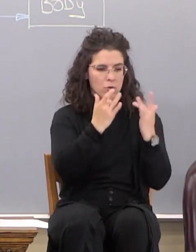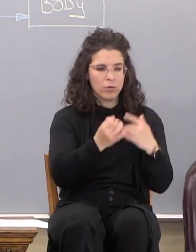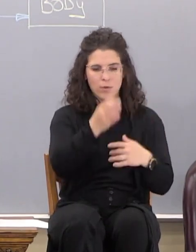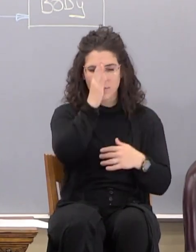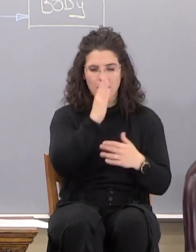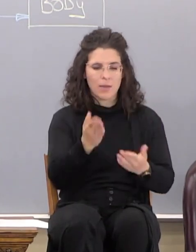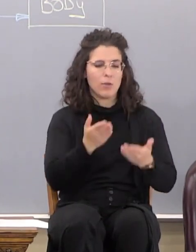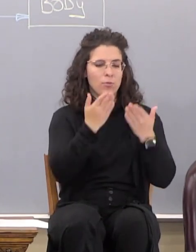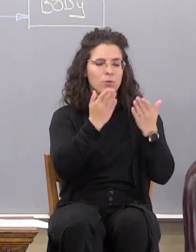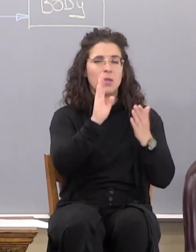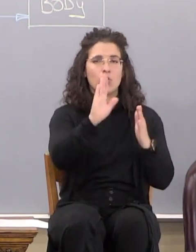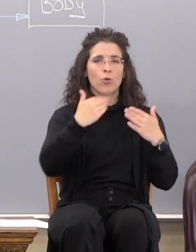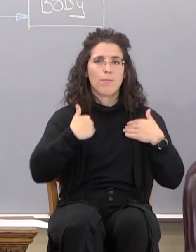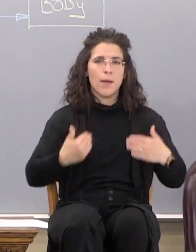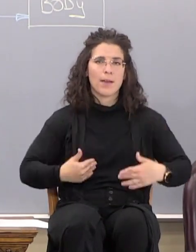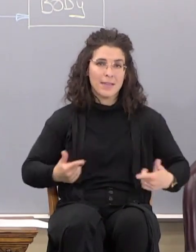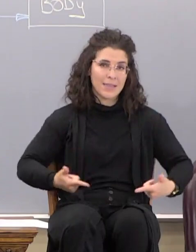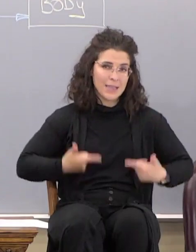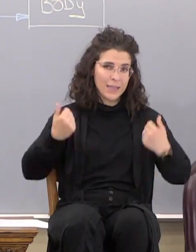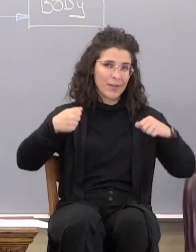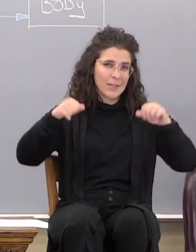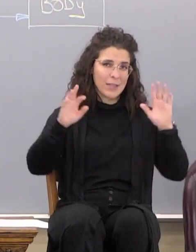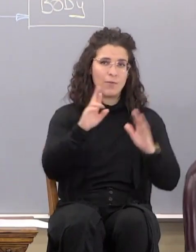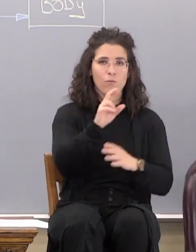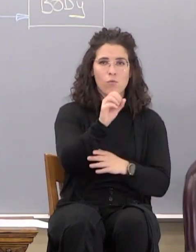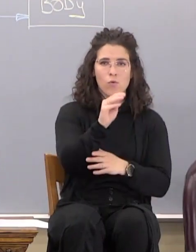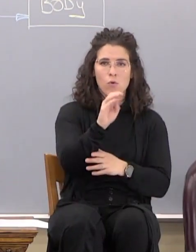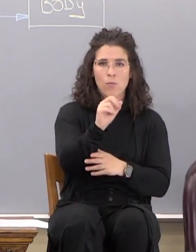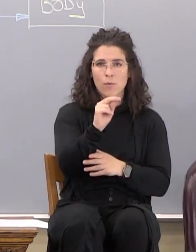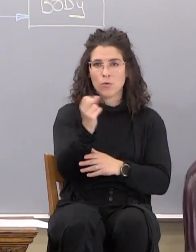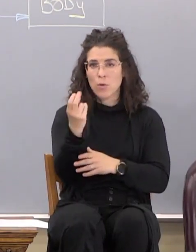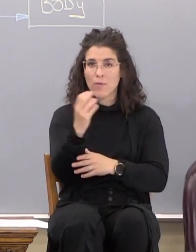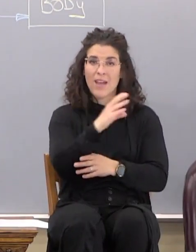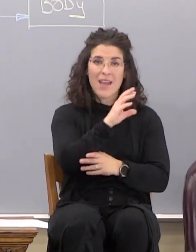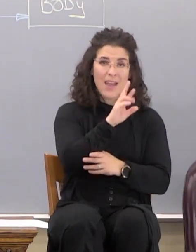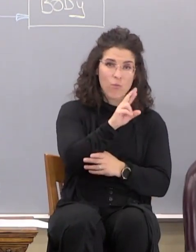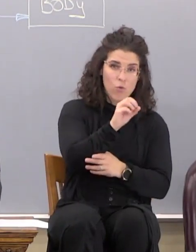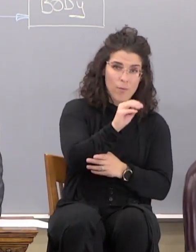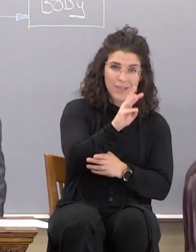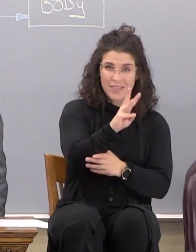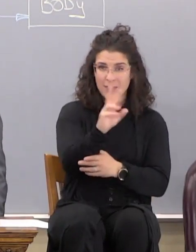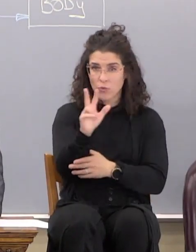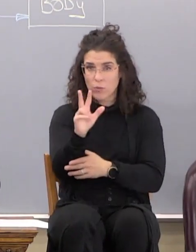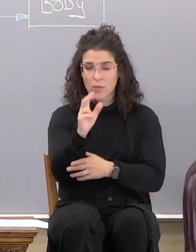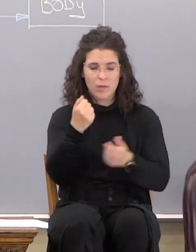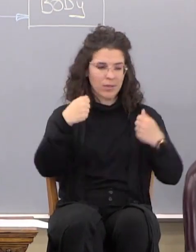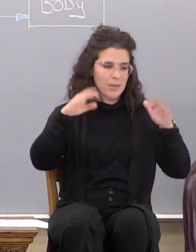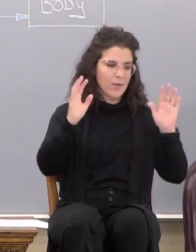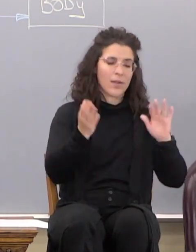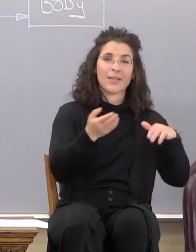a living sacrifice. That's Romans 6:3. A